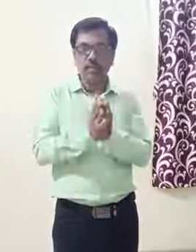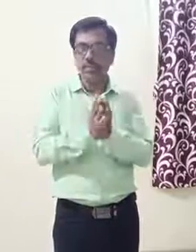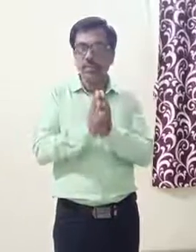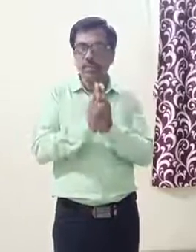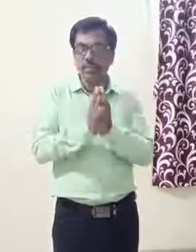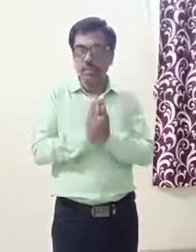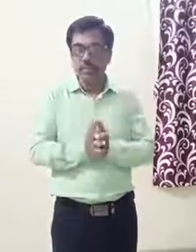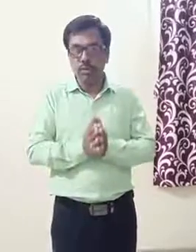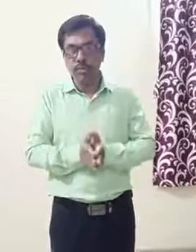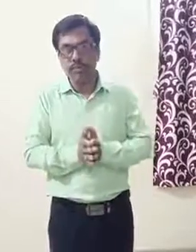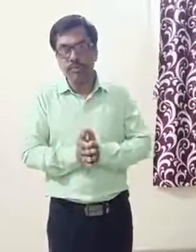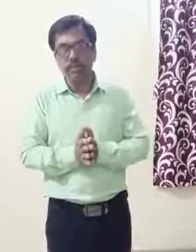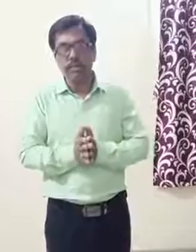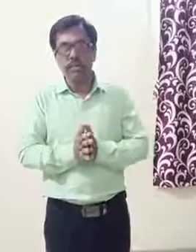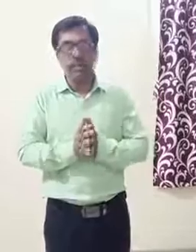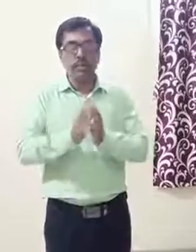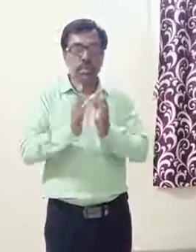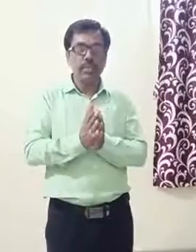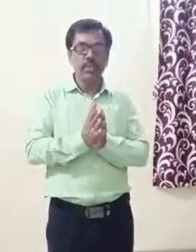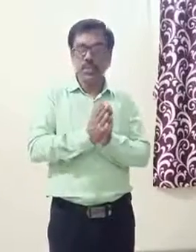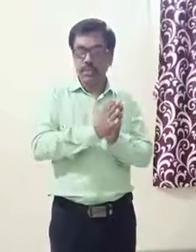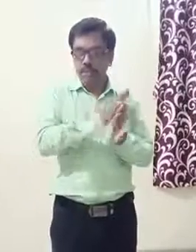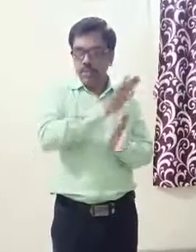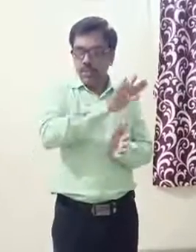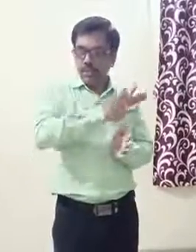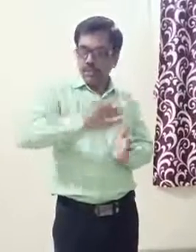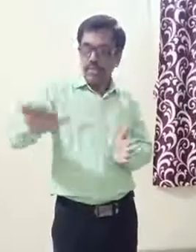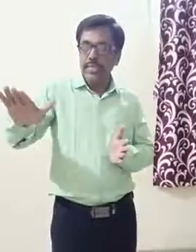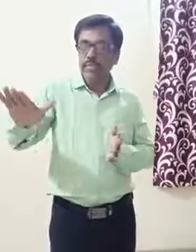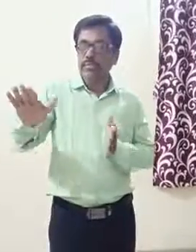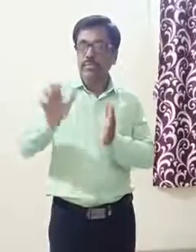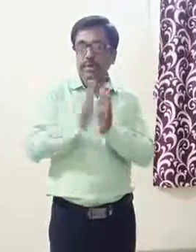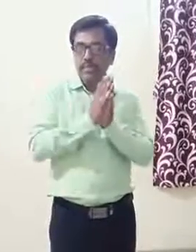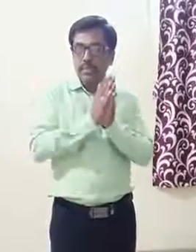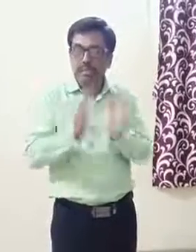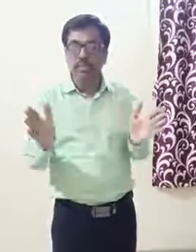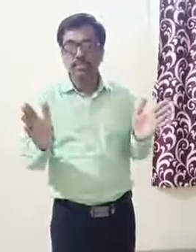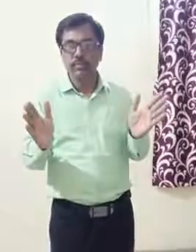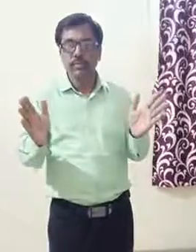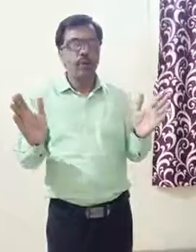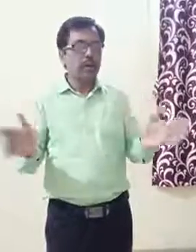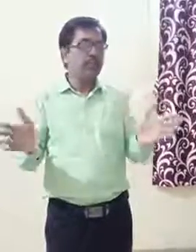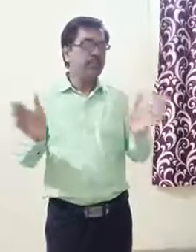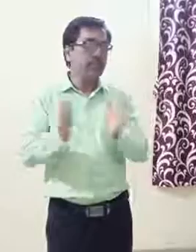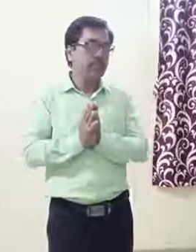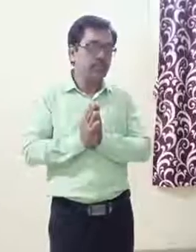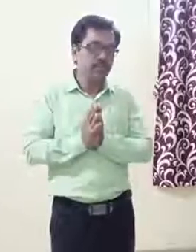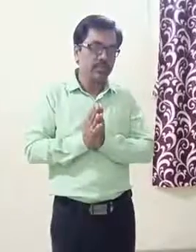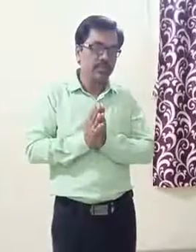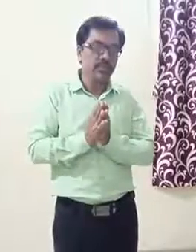that Civil Code was he side away or he removed all the privileges based